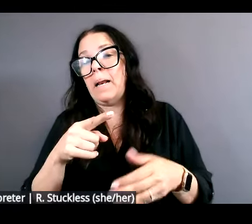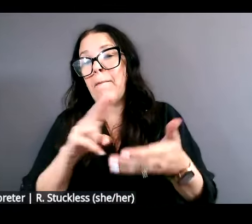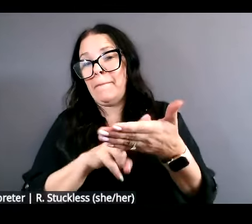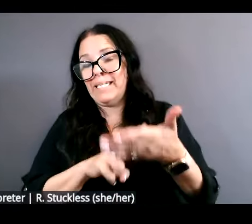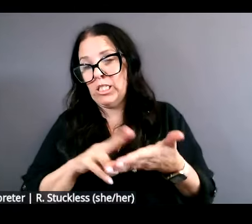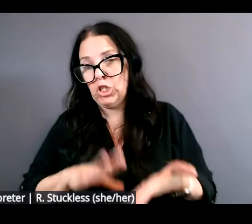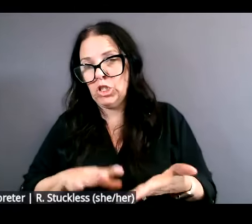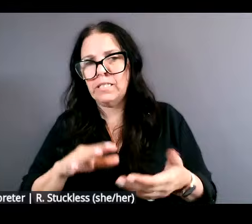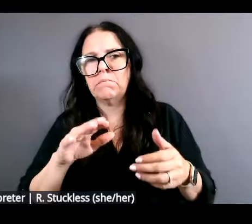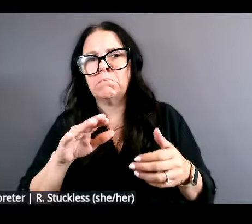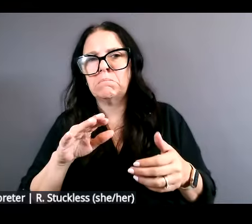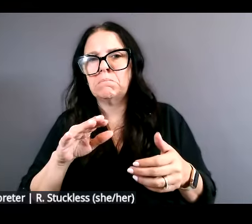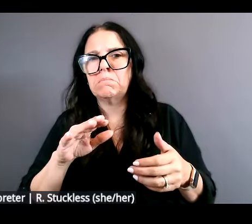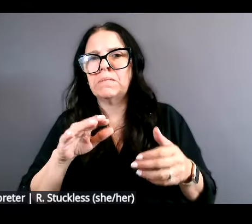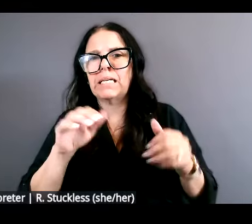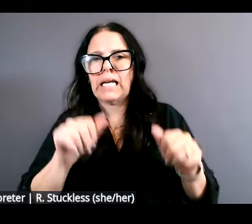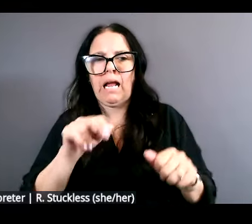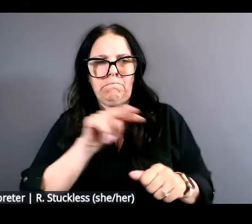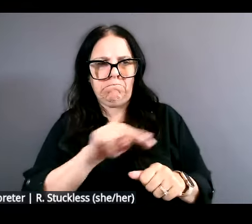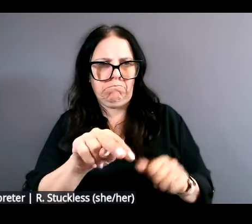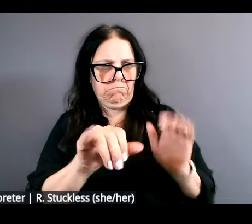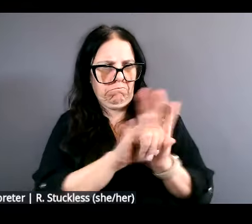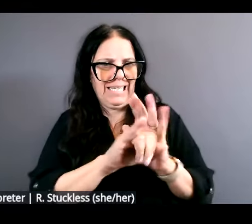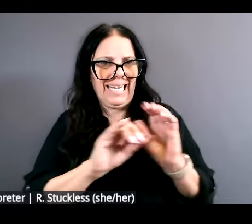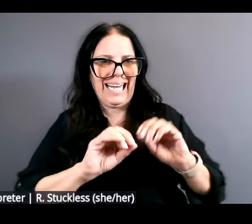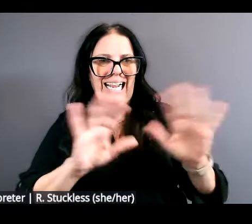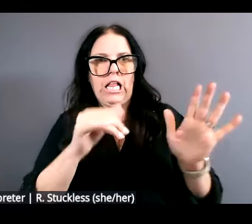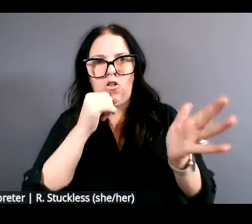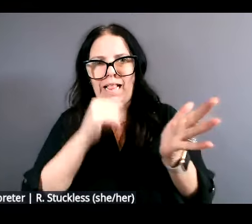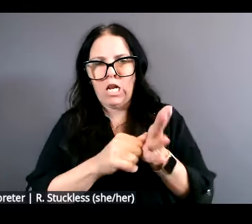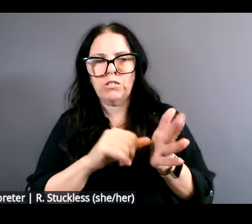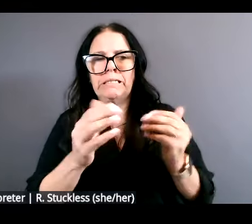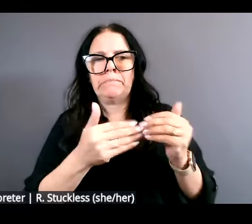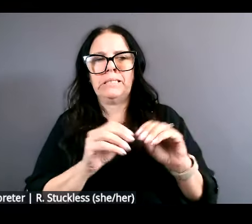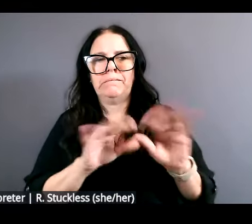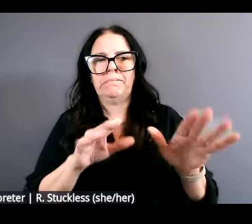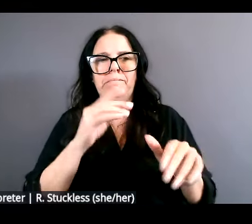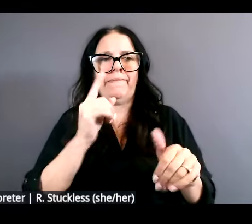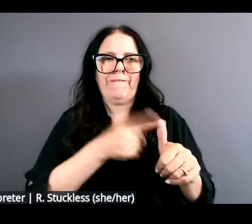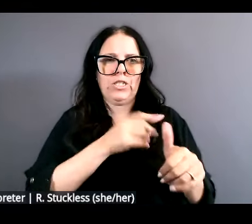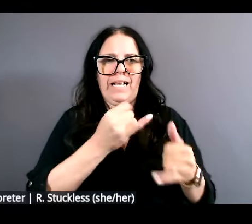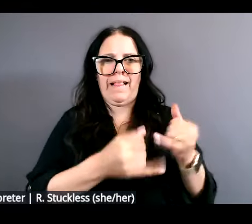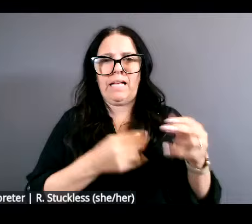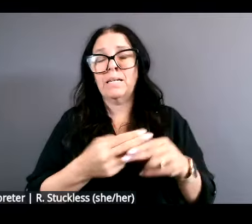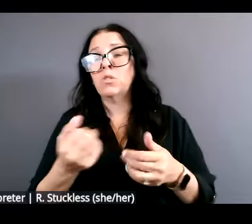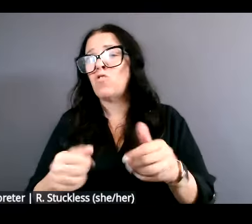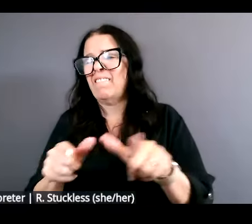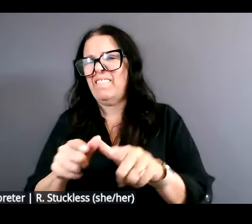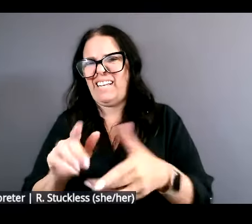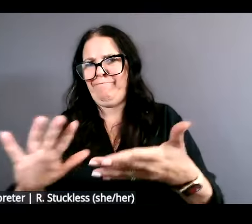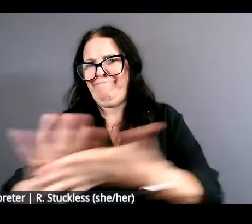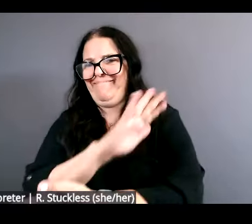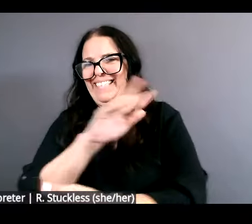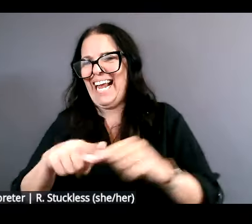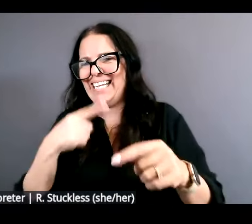out, easily indicating almost all of the first and last name, and that is not the case with the driver's license signature either,